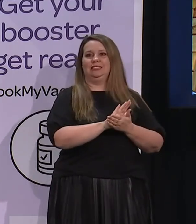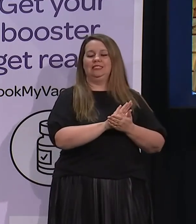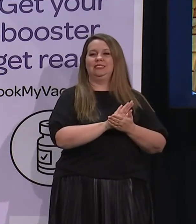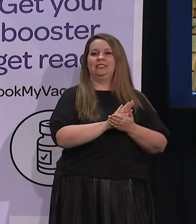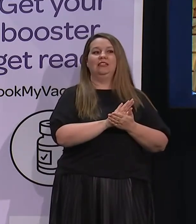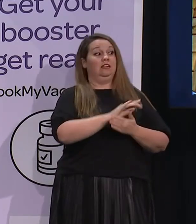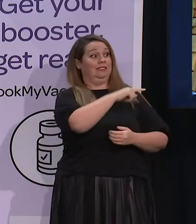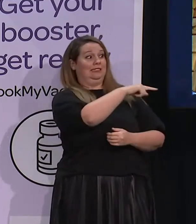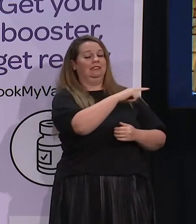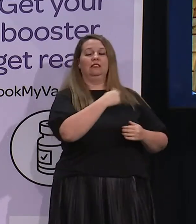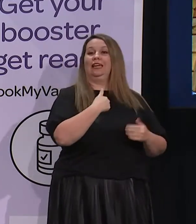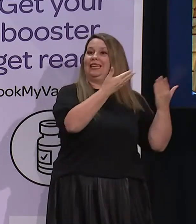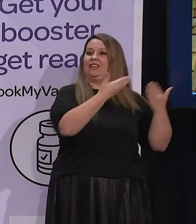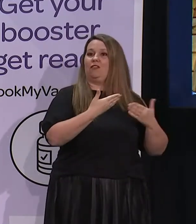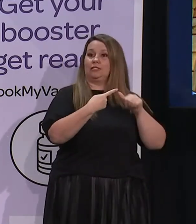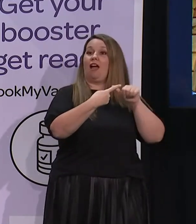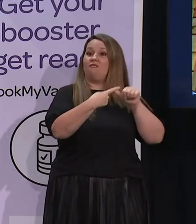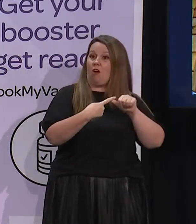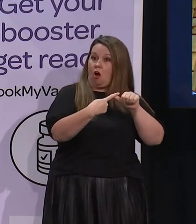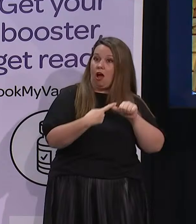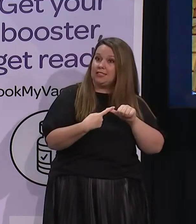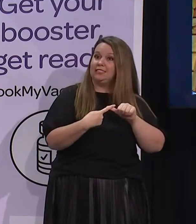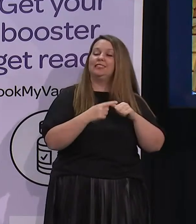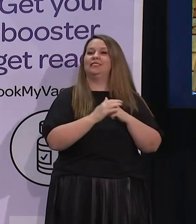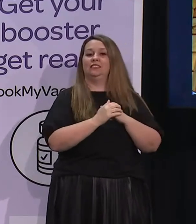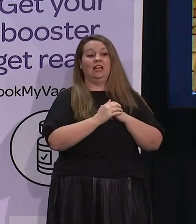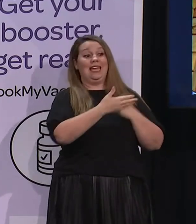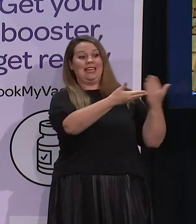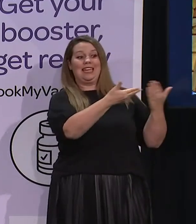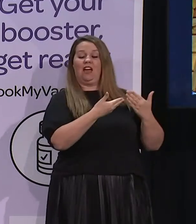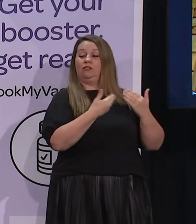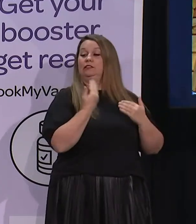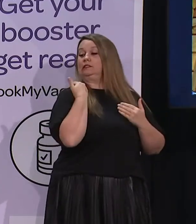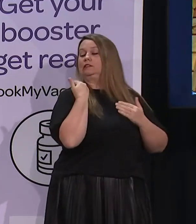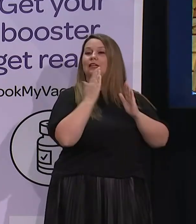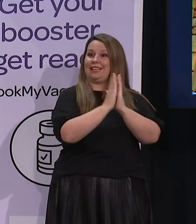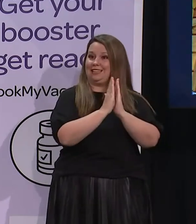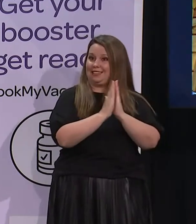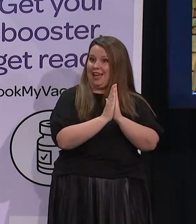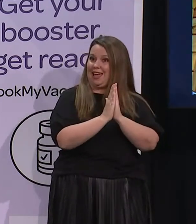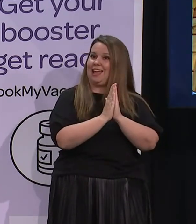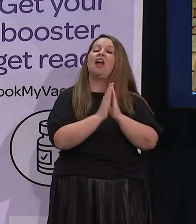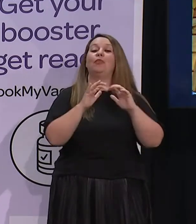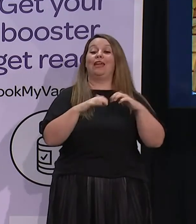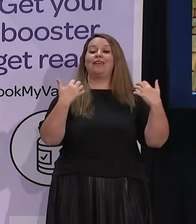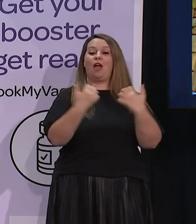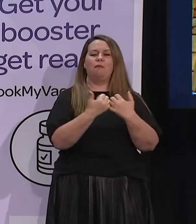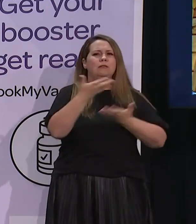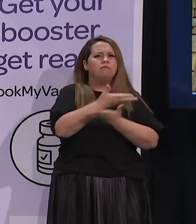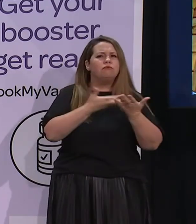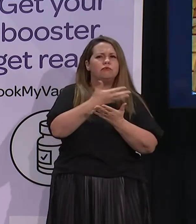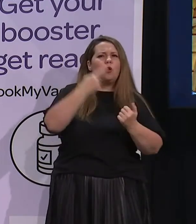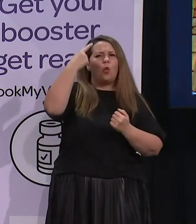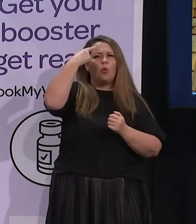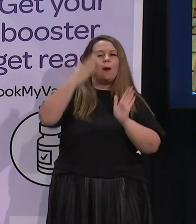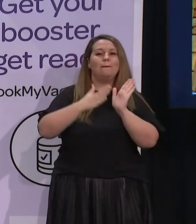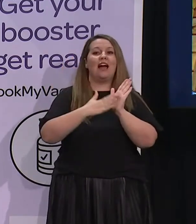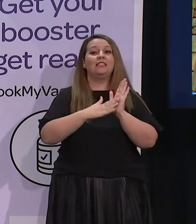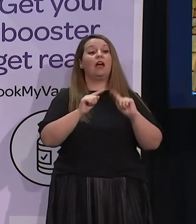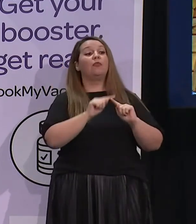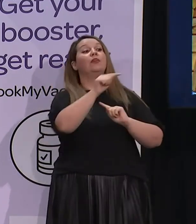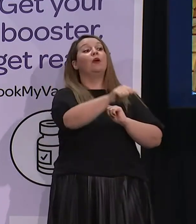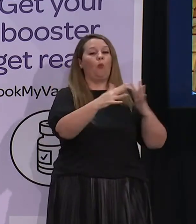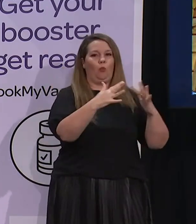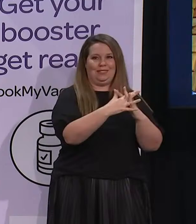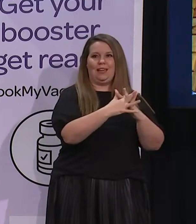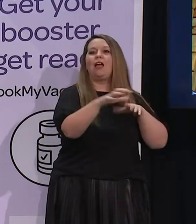we received the advice that the timing was right. It came through on Sunday, Cabinet considered on Monday, and it will be enacted on Wednesday.